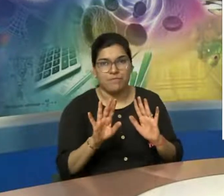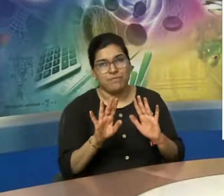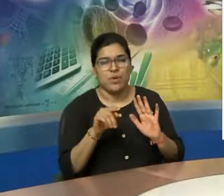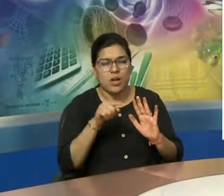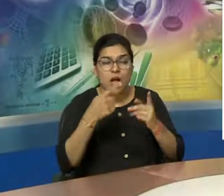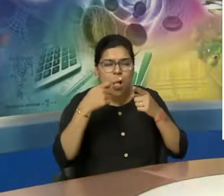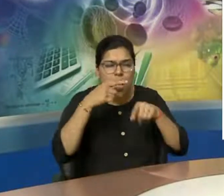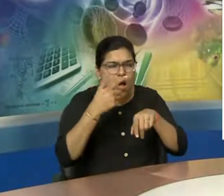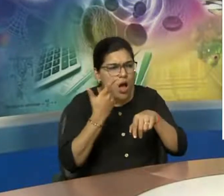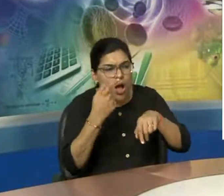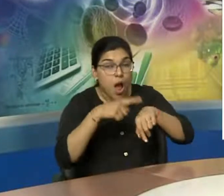shelter,